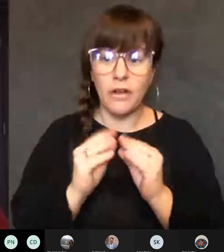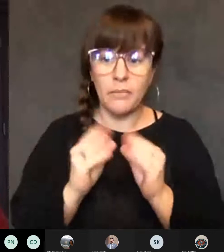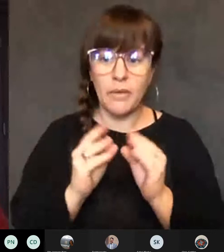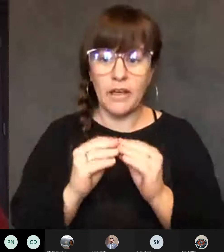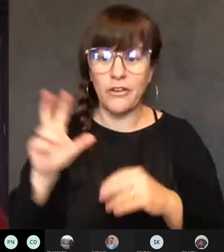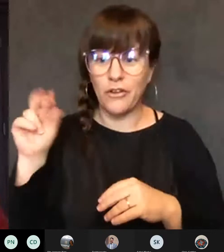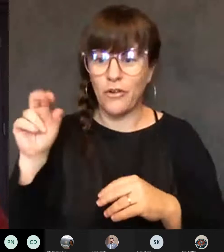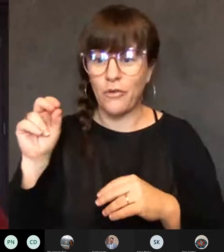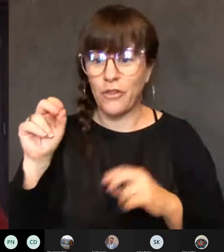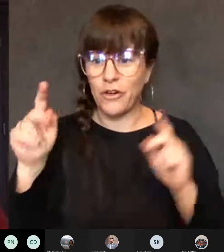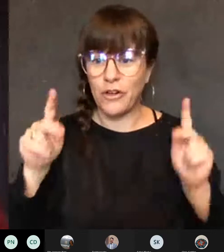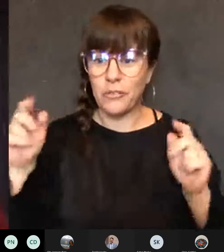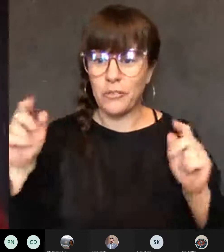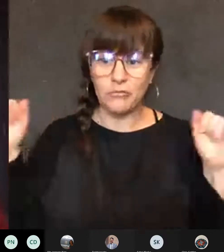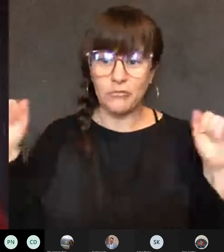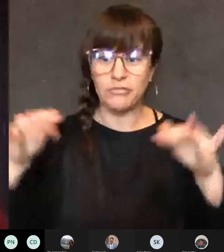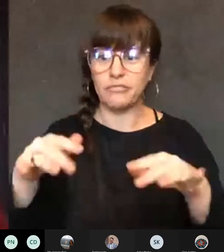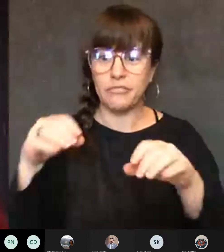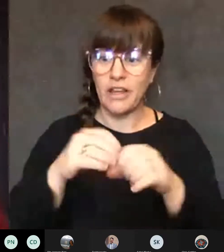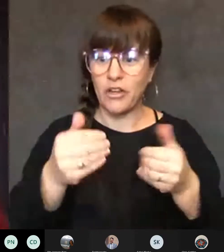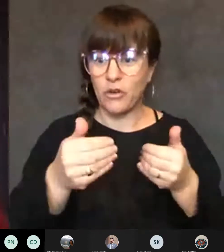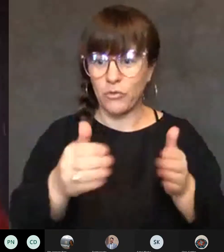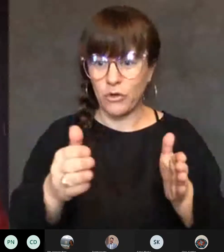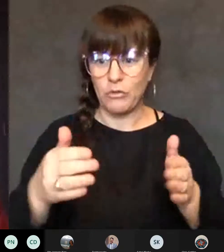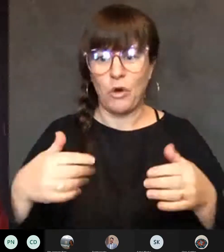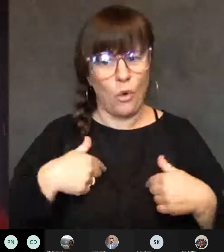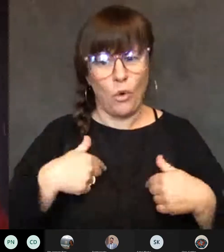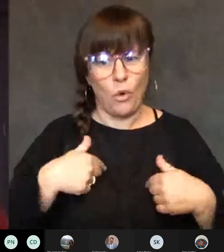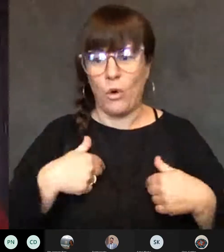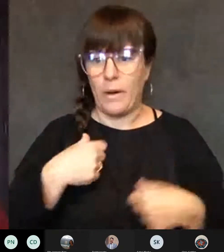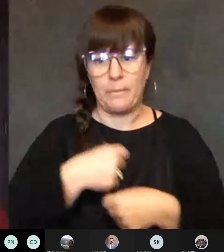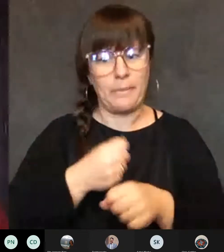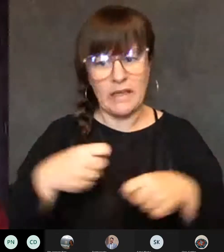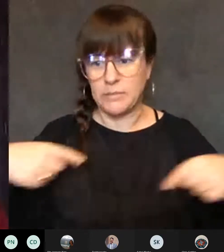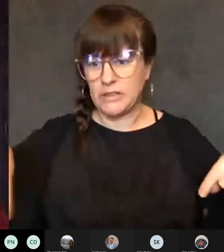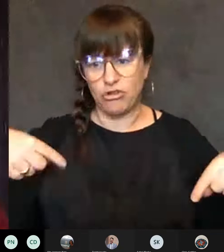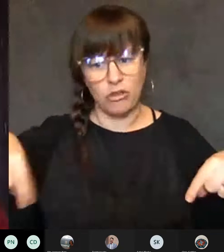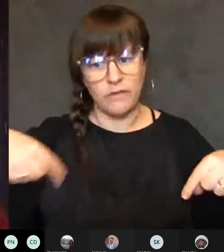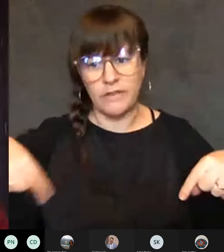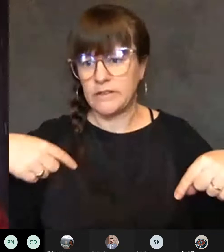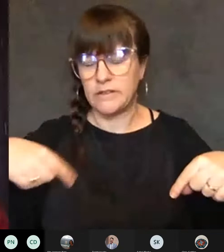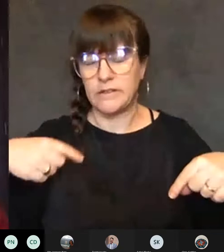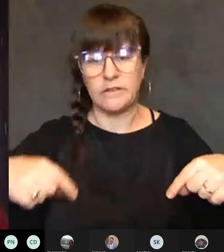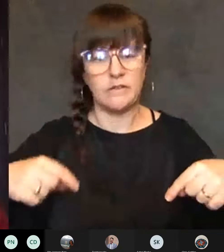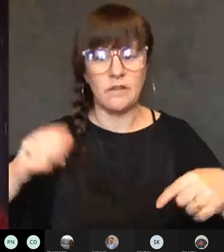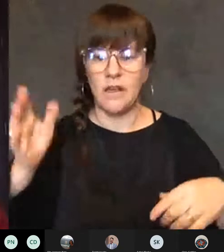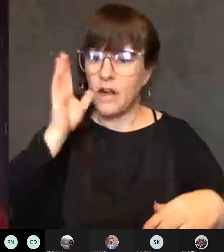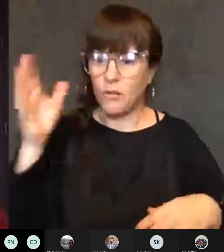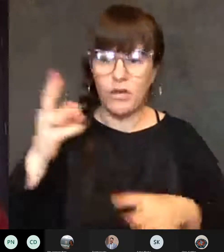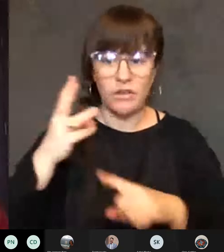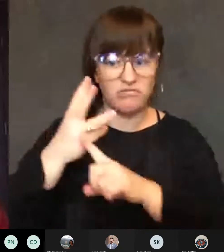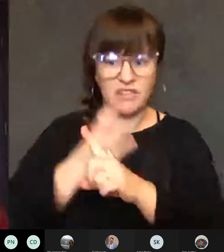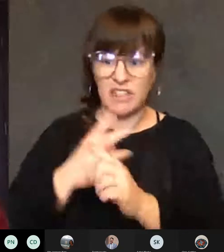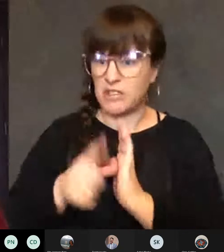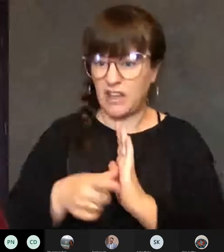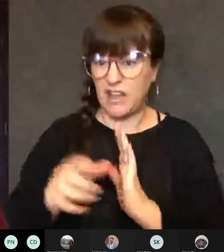30 people in that room or something, I'm pretty uneasy about it. And I'm probably going to be pretty uneasy about it in 6 months